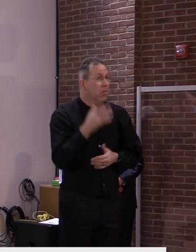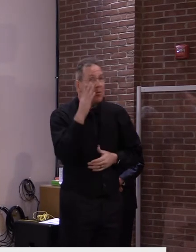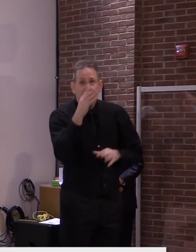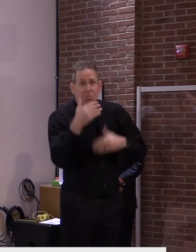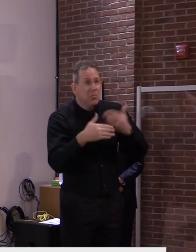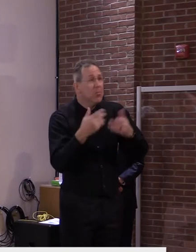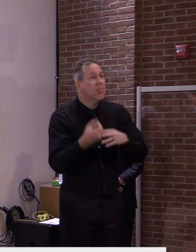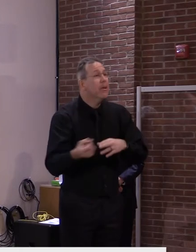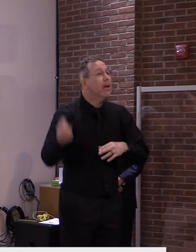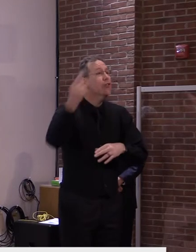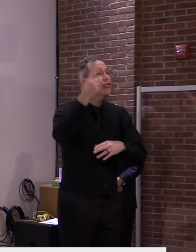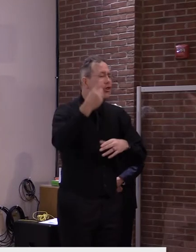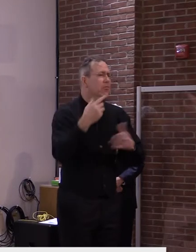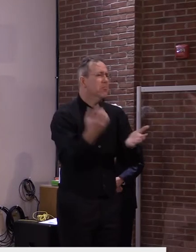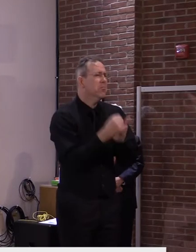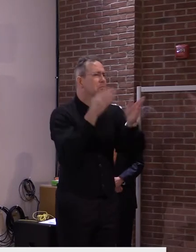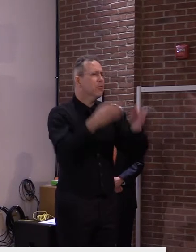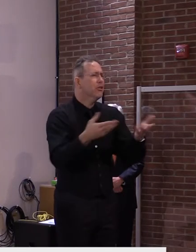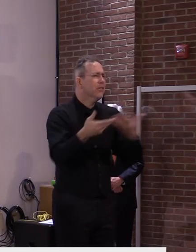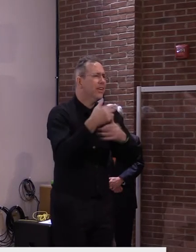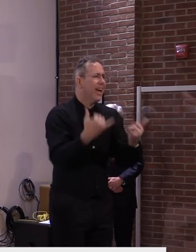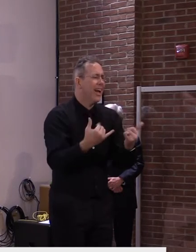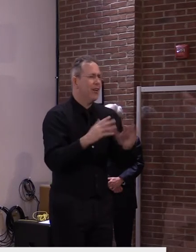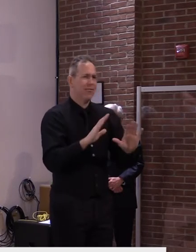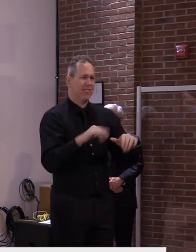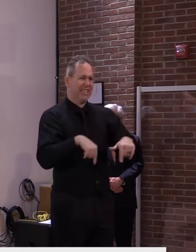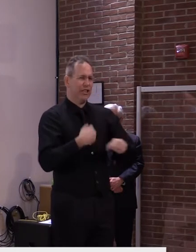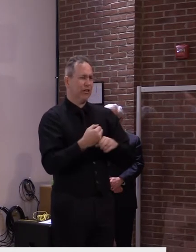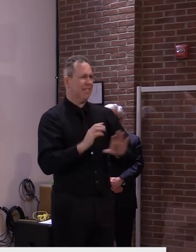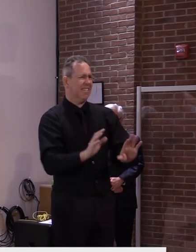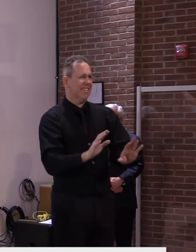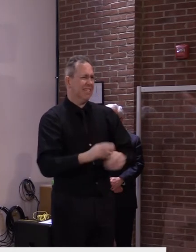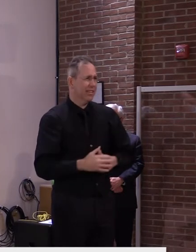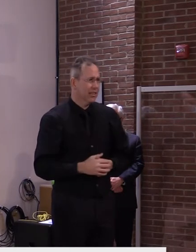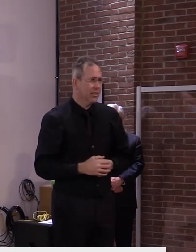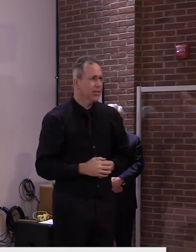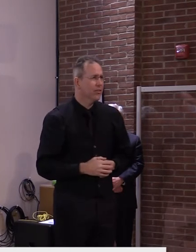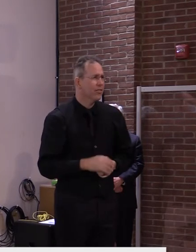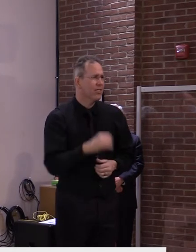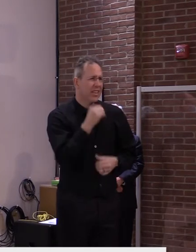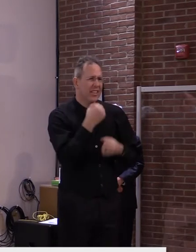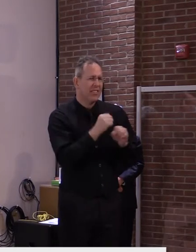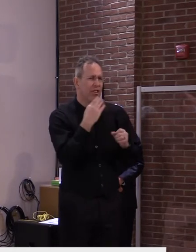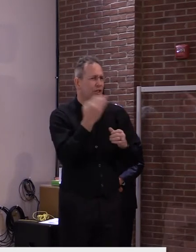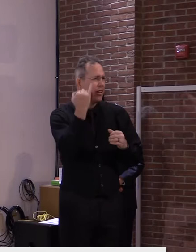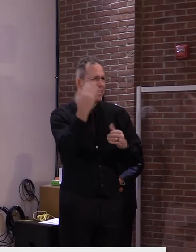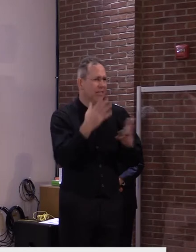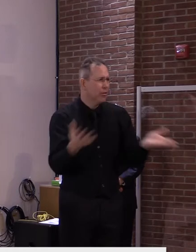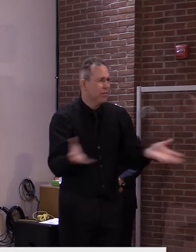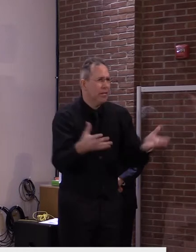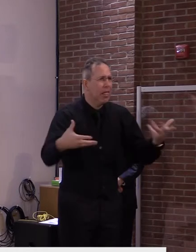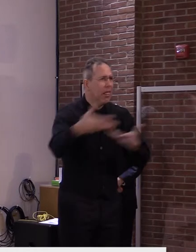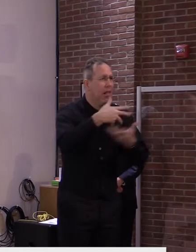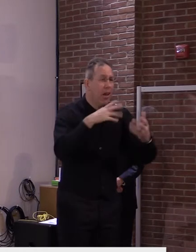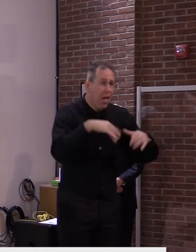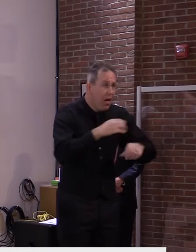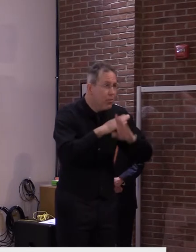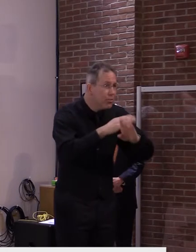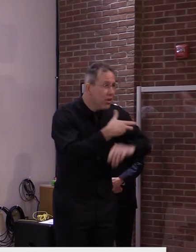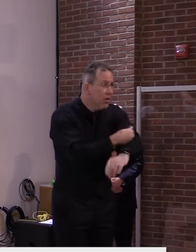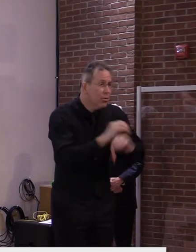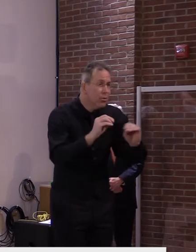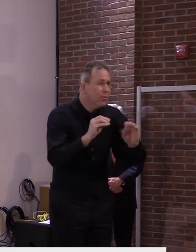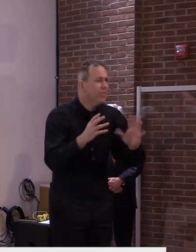past, but this isn't the year. You need to avoid those gatherings. We've seen where these types